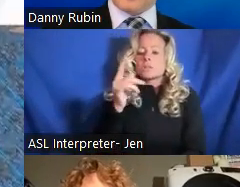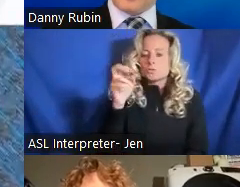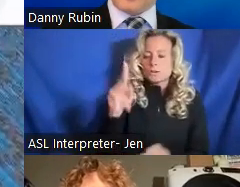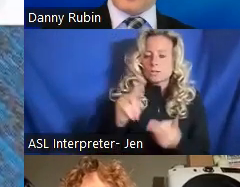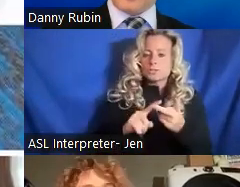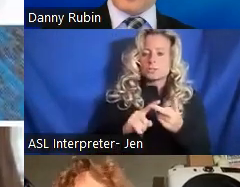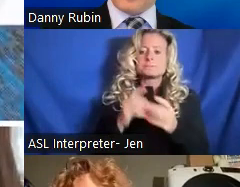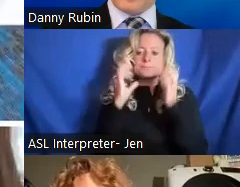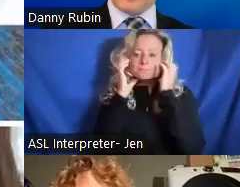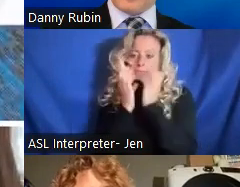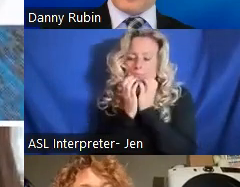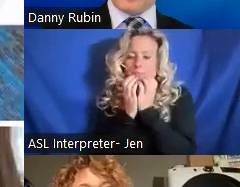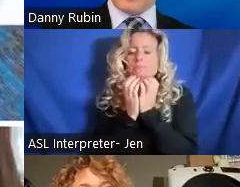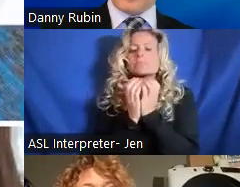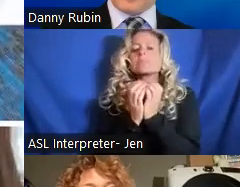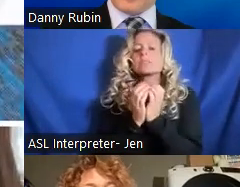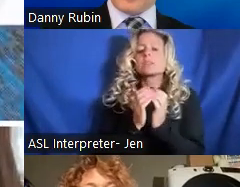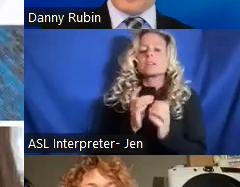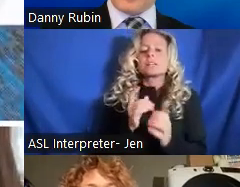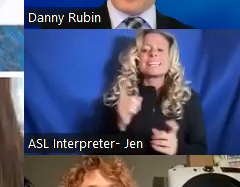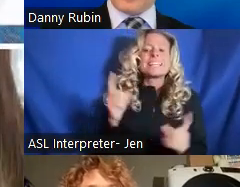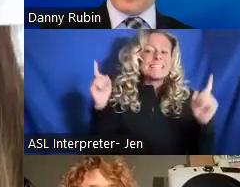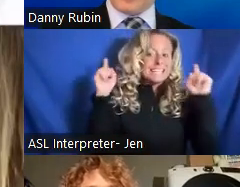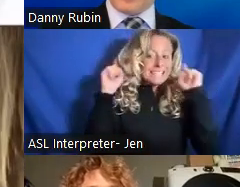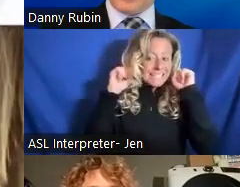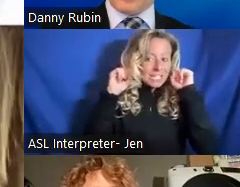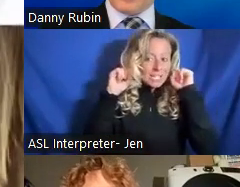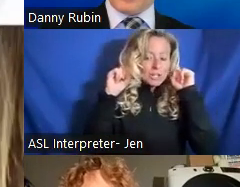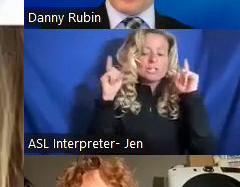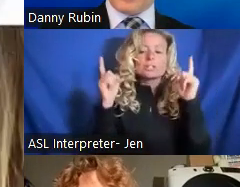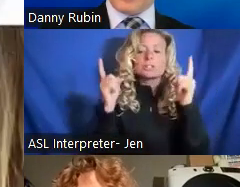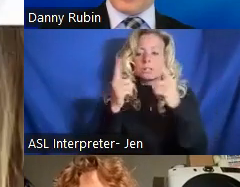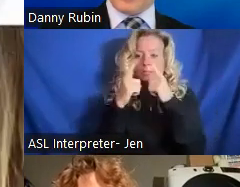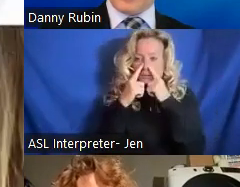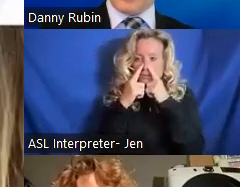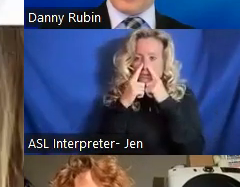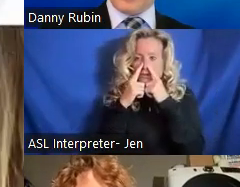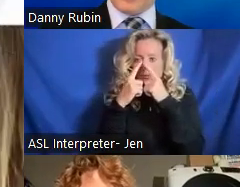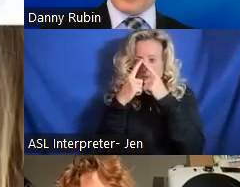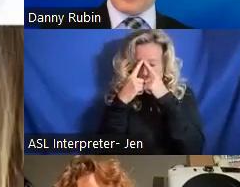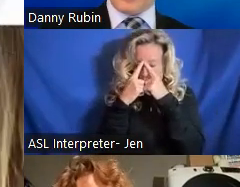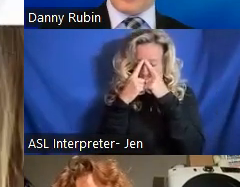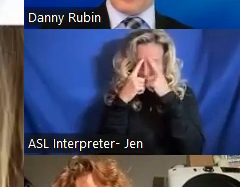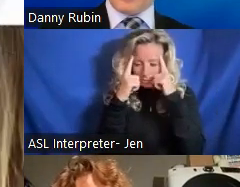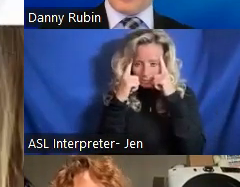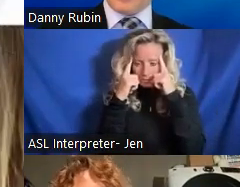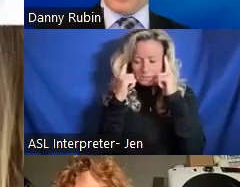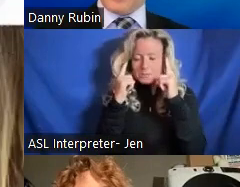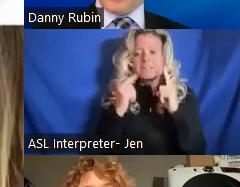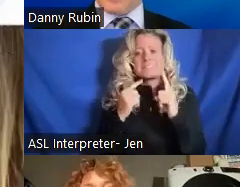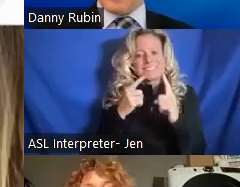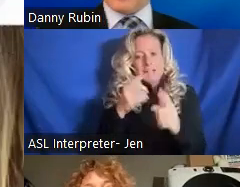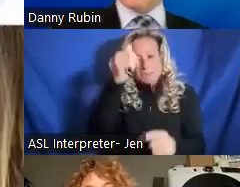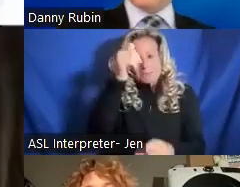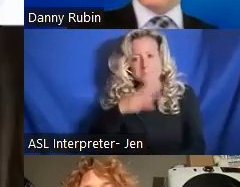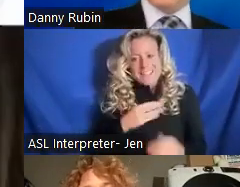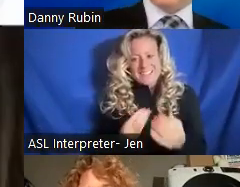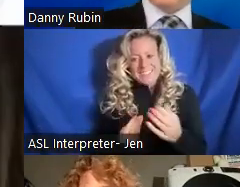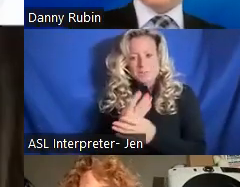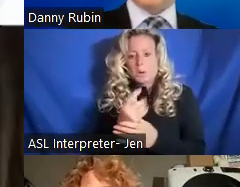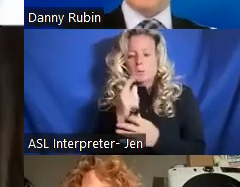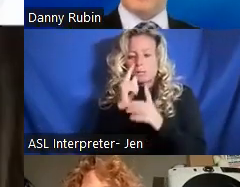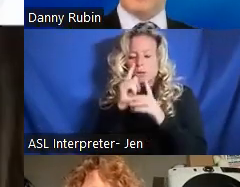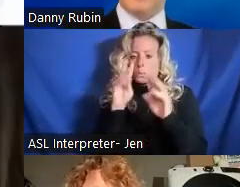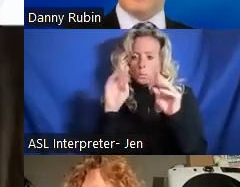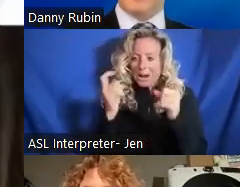eyebrow waxing, ear waxing. Men grow unsightly hair in their ears or in their noses, and we wax that with